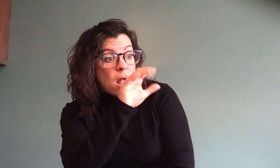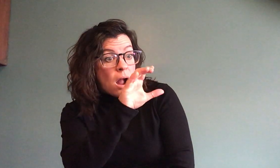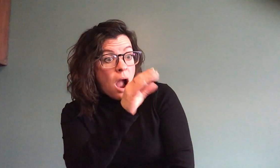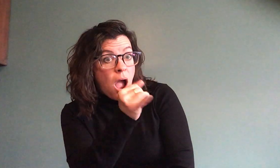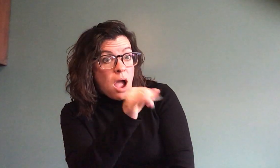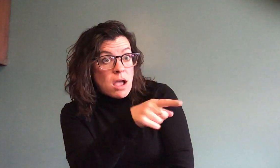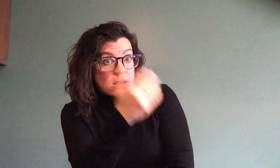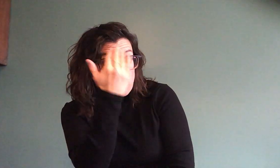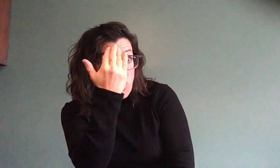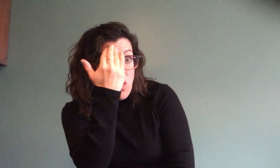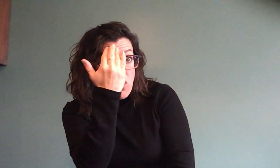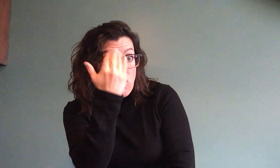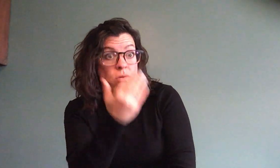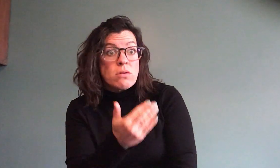me? The crane.